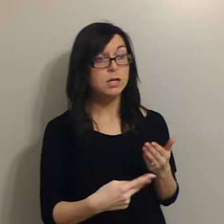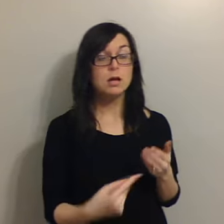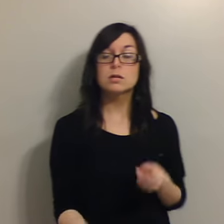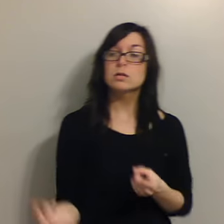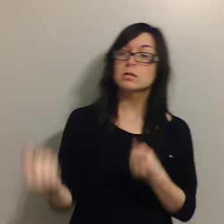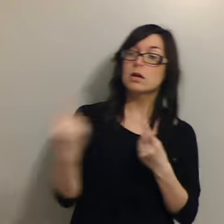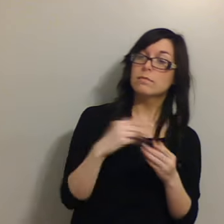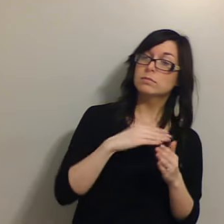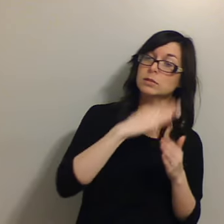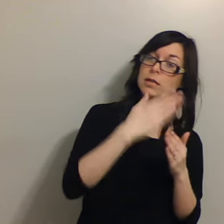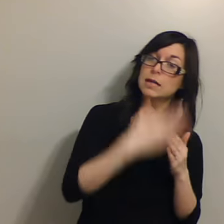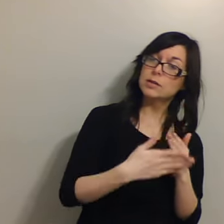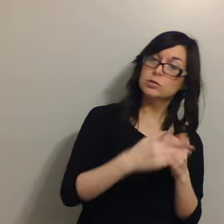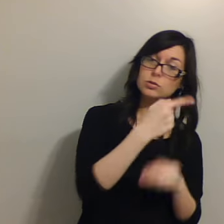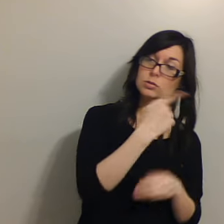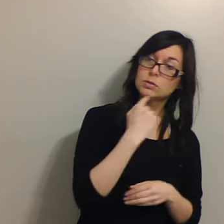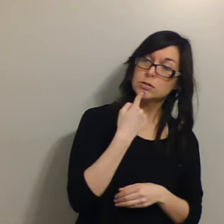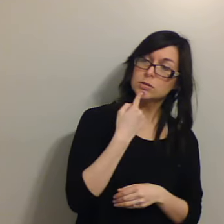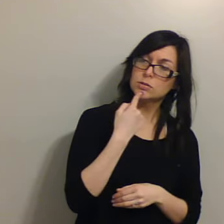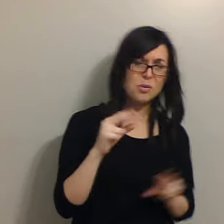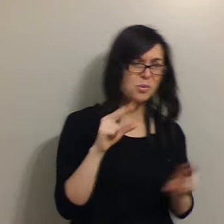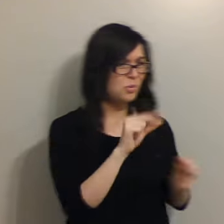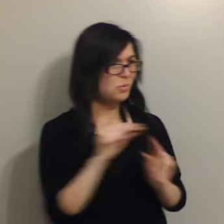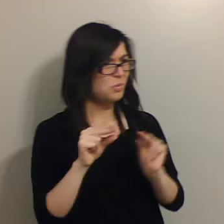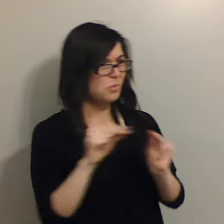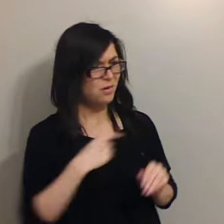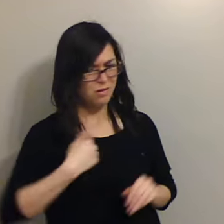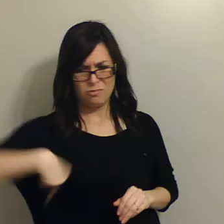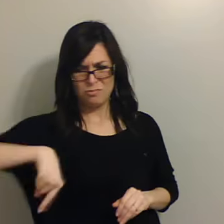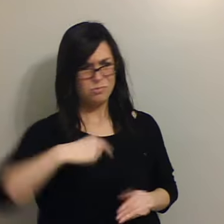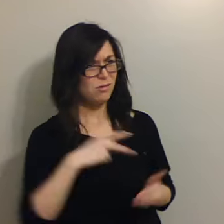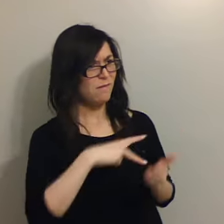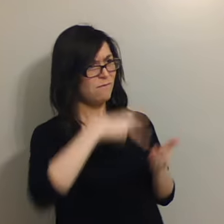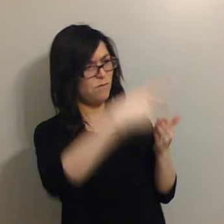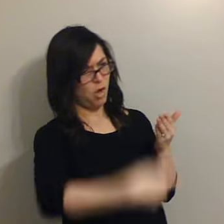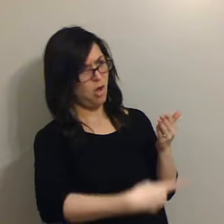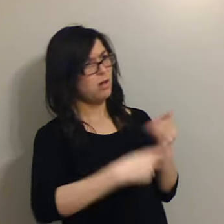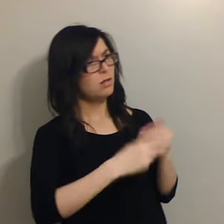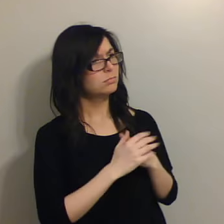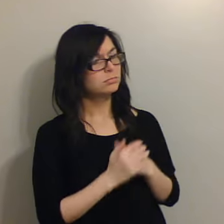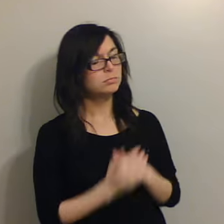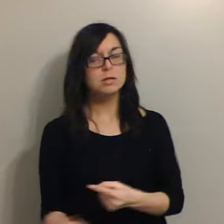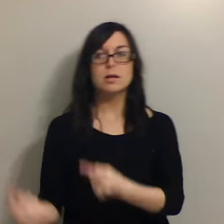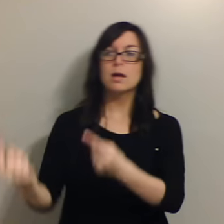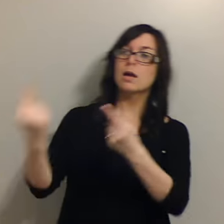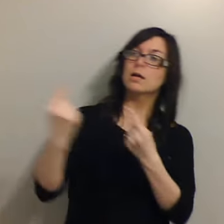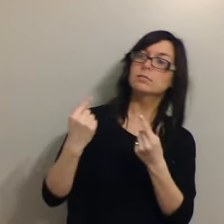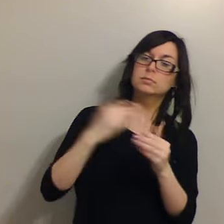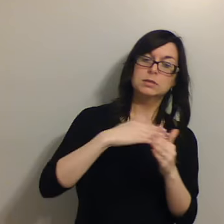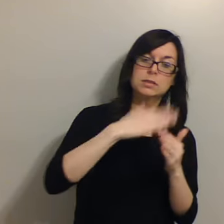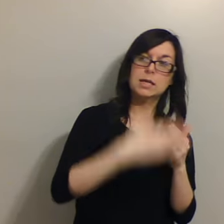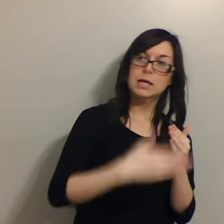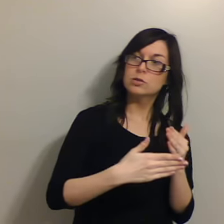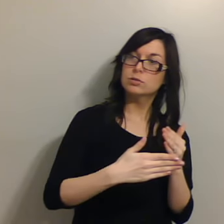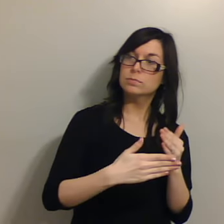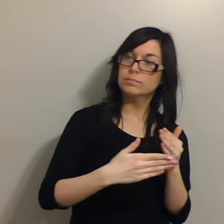No, we won't fall. Come to the end. We went to the end.